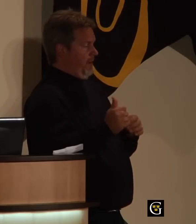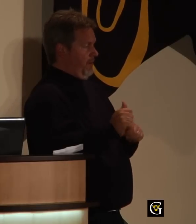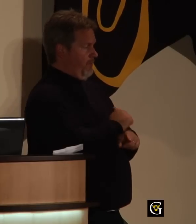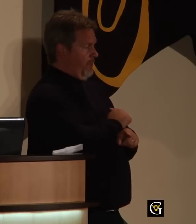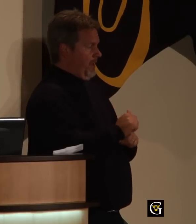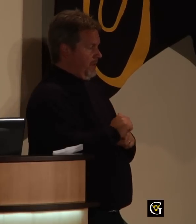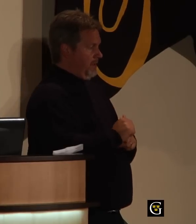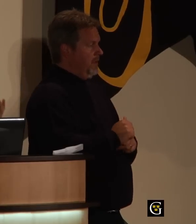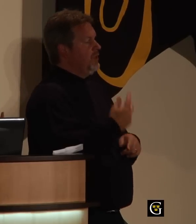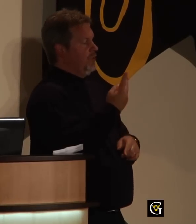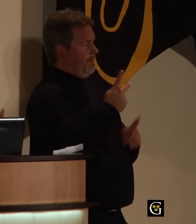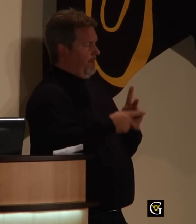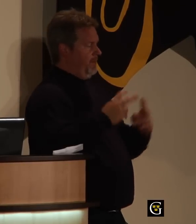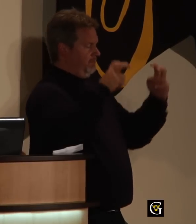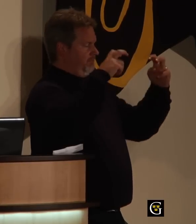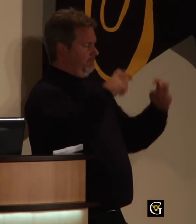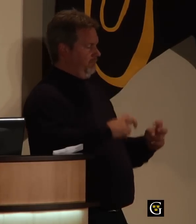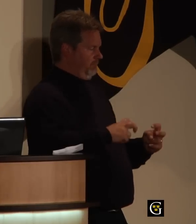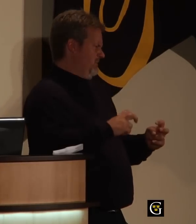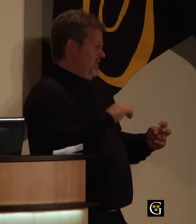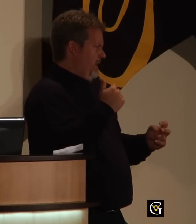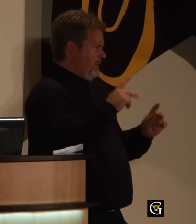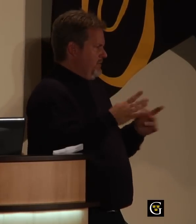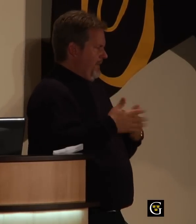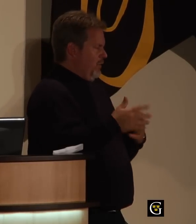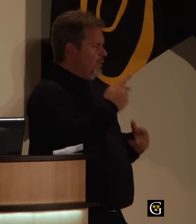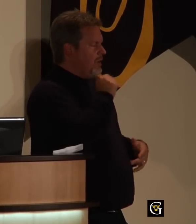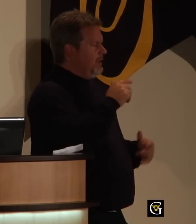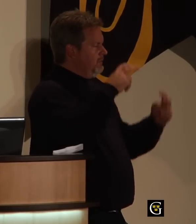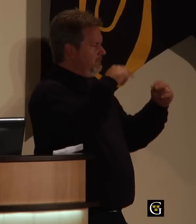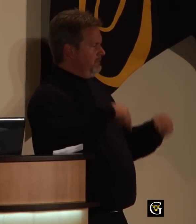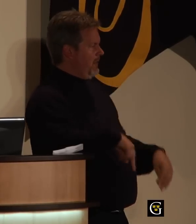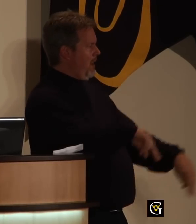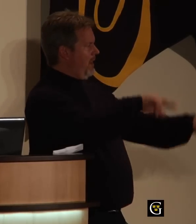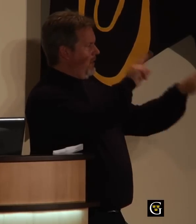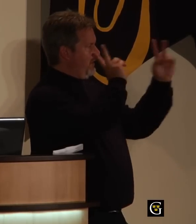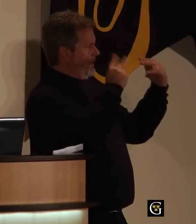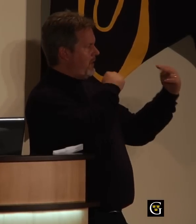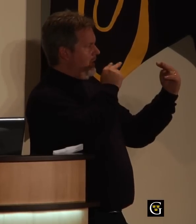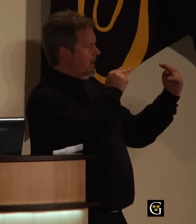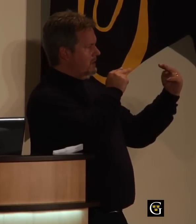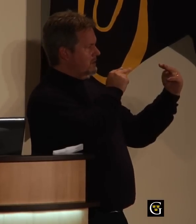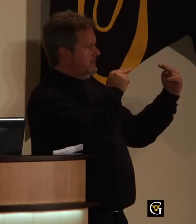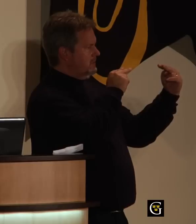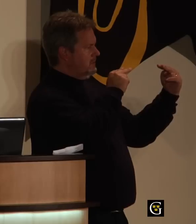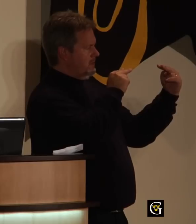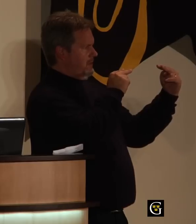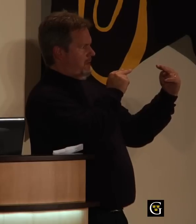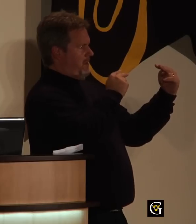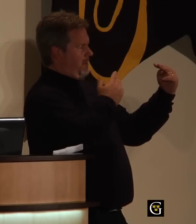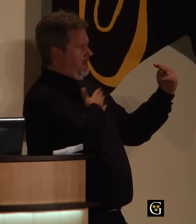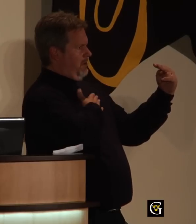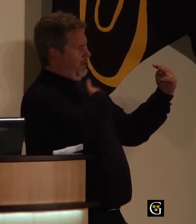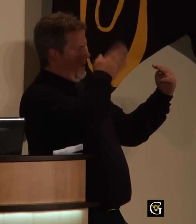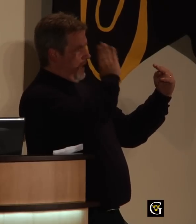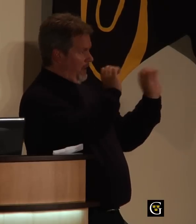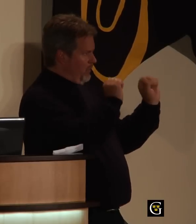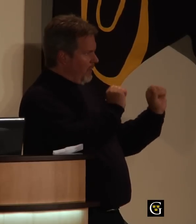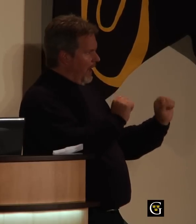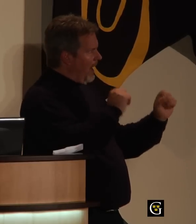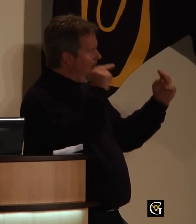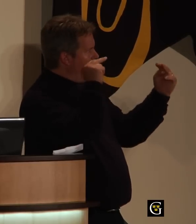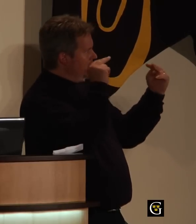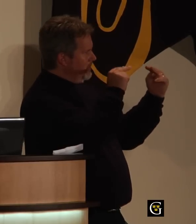with a partner, just anybody else, and looked into their eyes. And like, oh my God, you actually can look into someone's